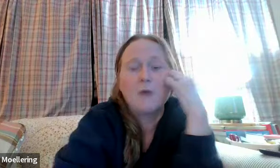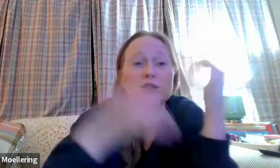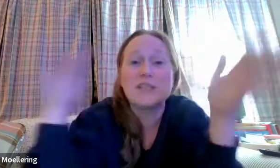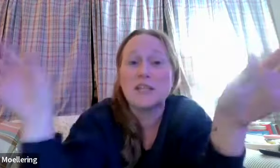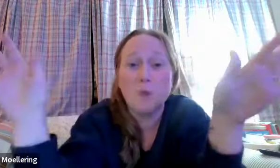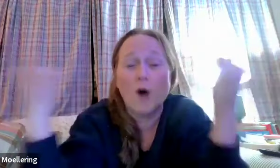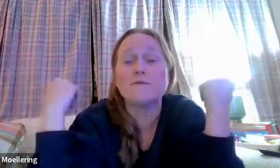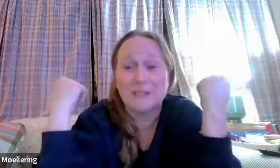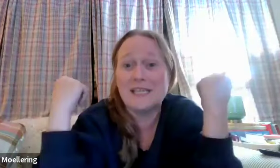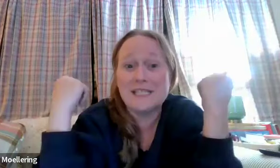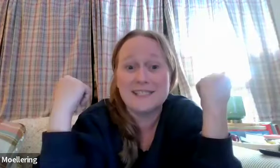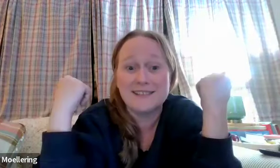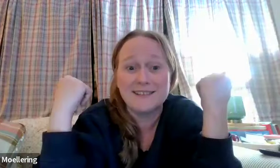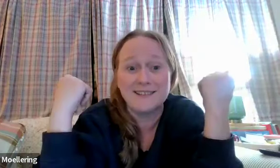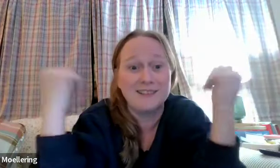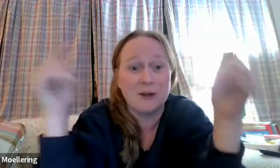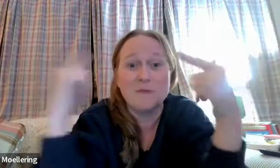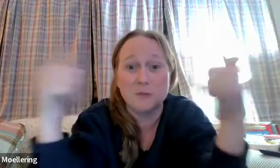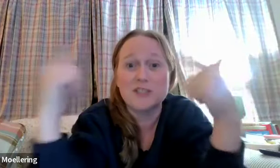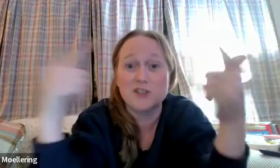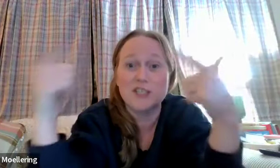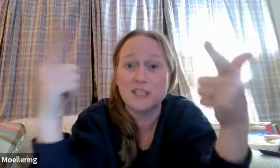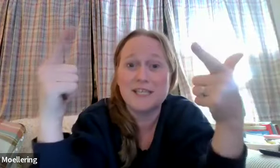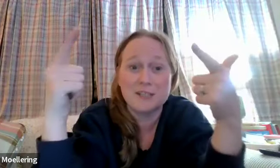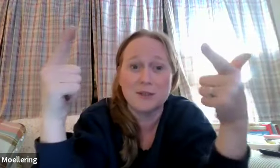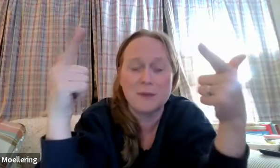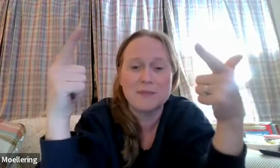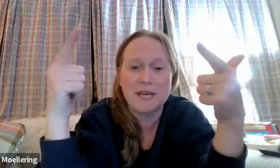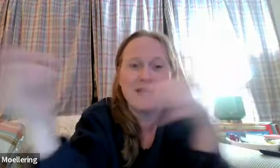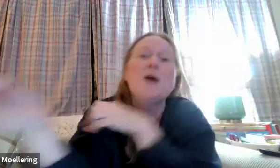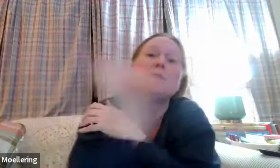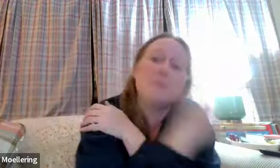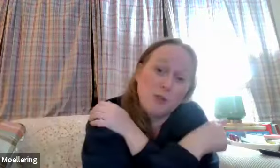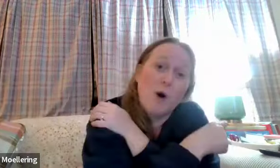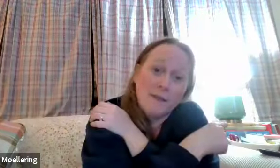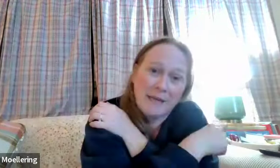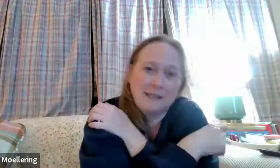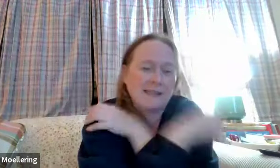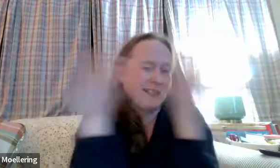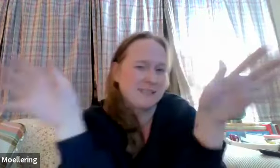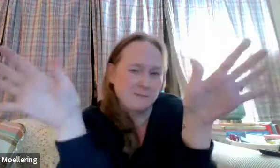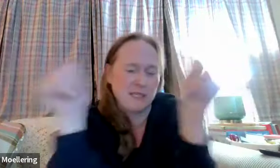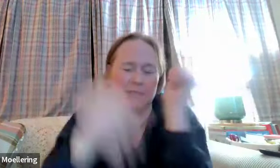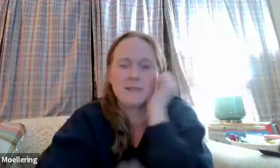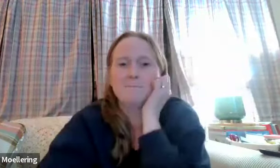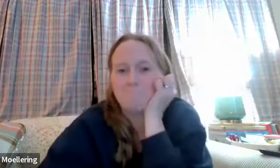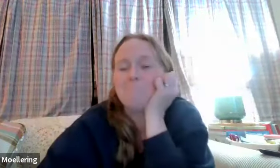I will just take you off the list, off the registration list on the website, but put you on the mailing list. Make sense?